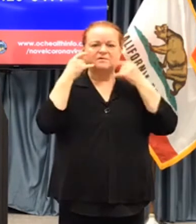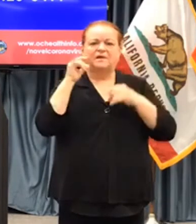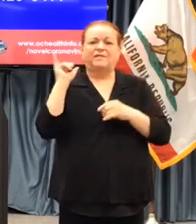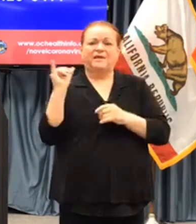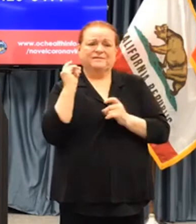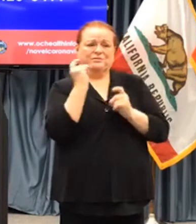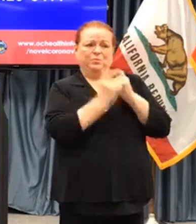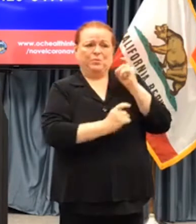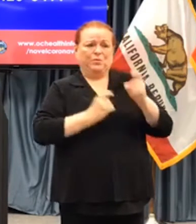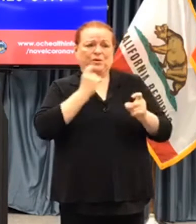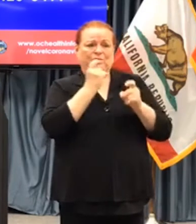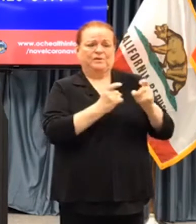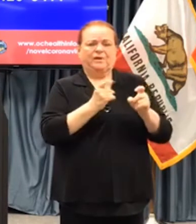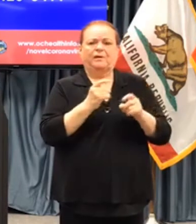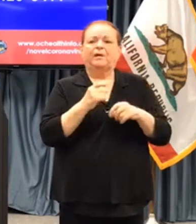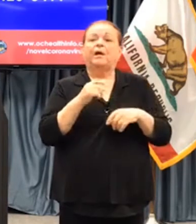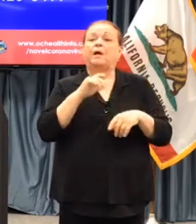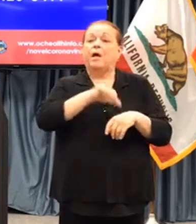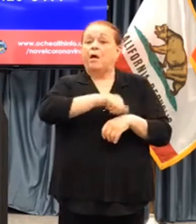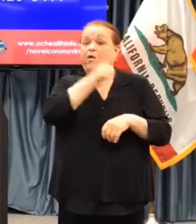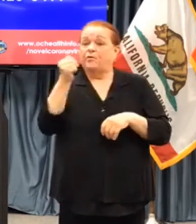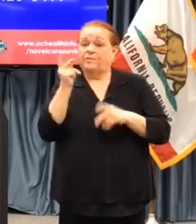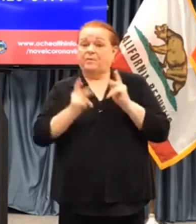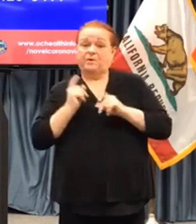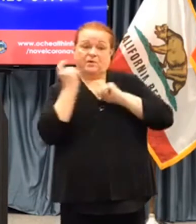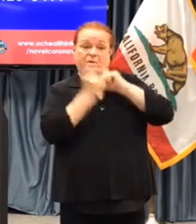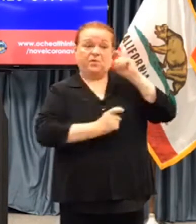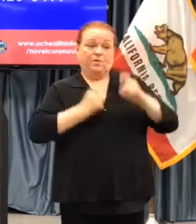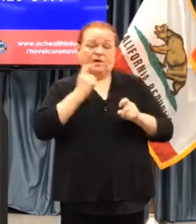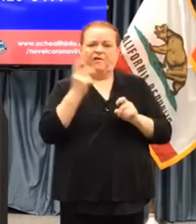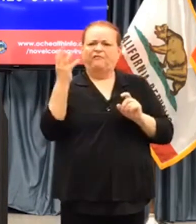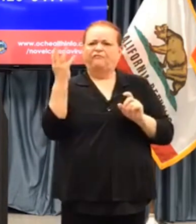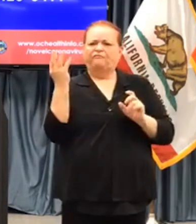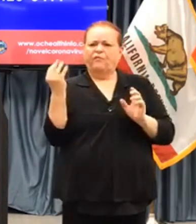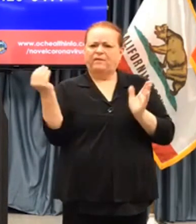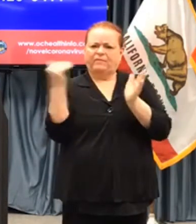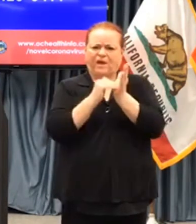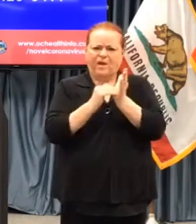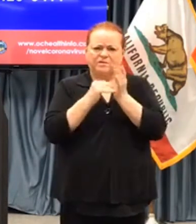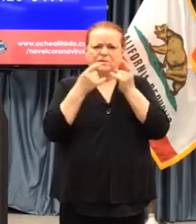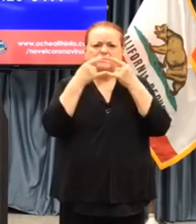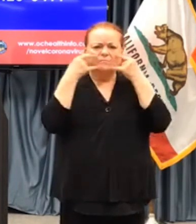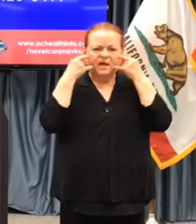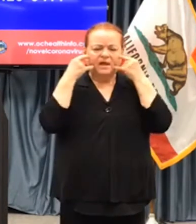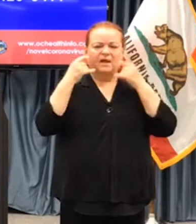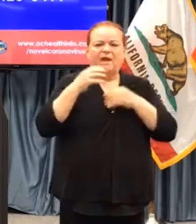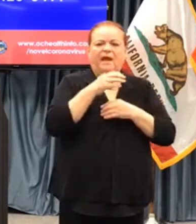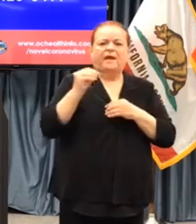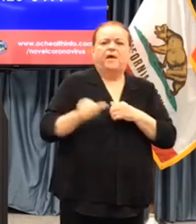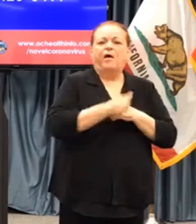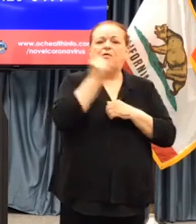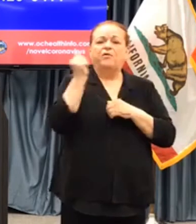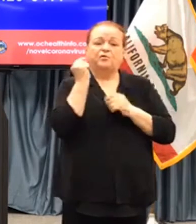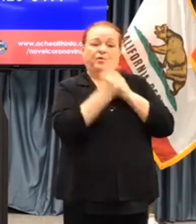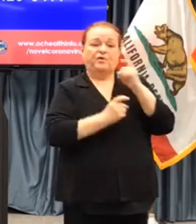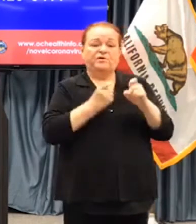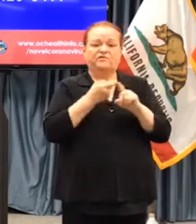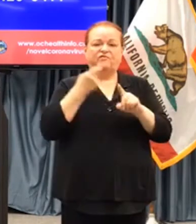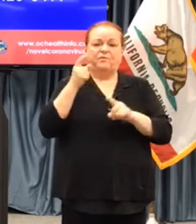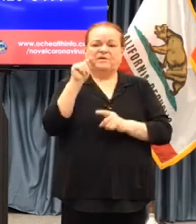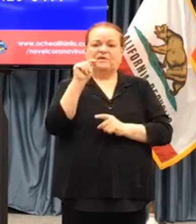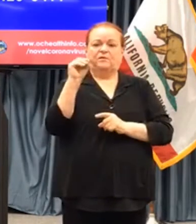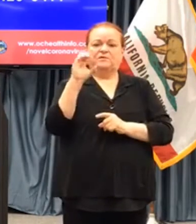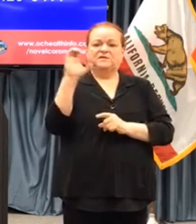over 14,000 face masks and other PPE donated by TOC Foundation,